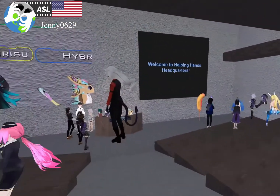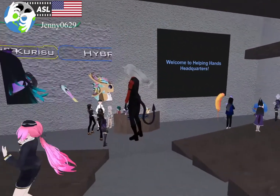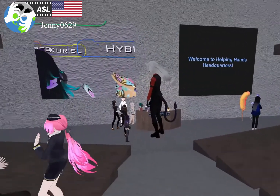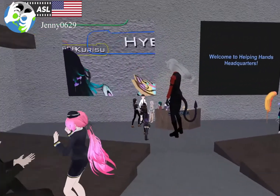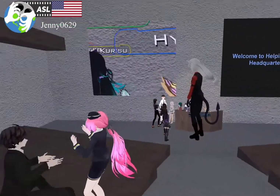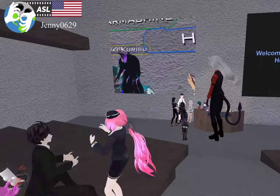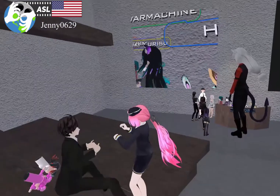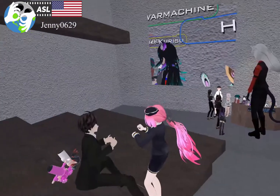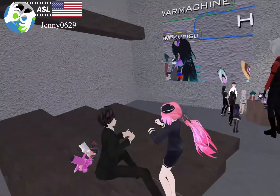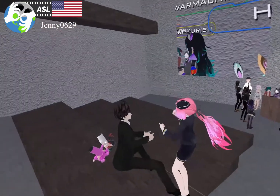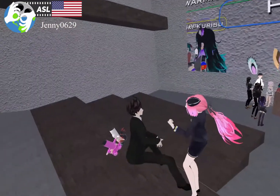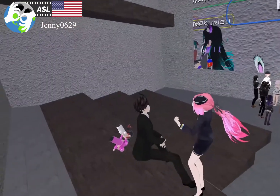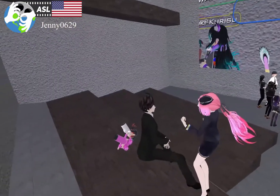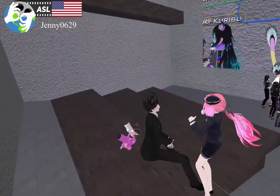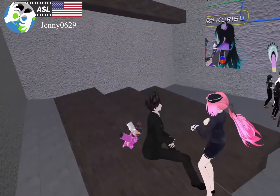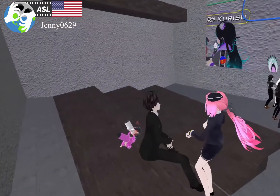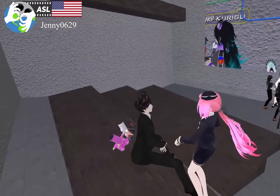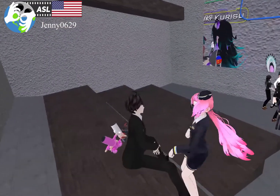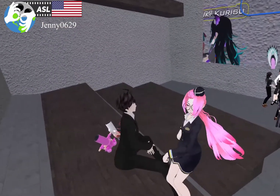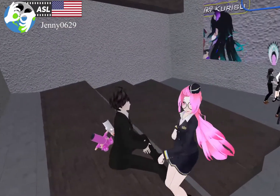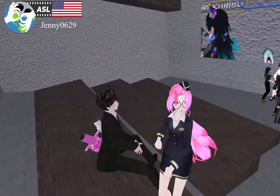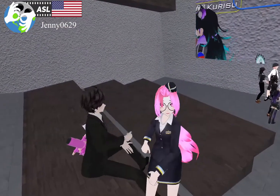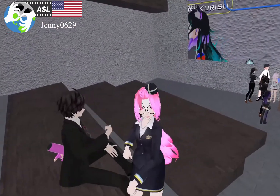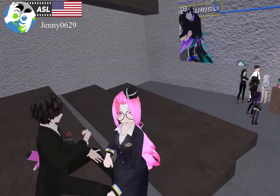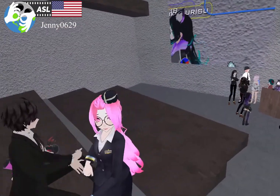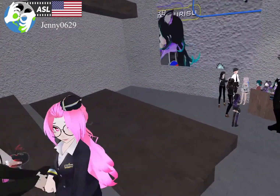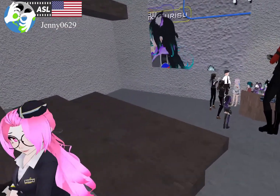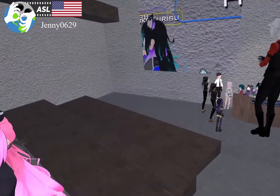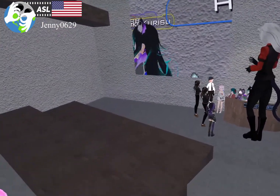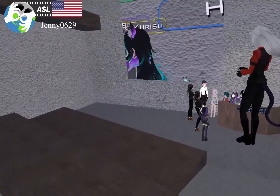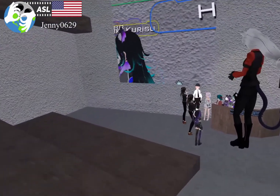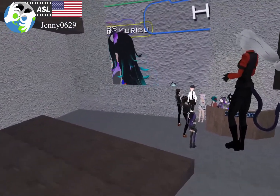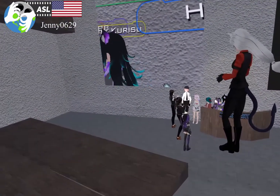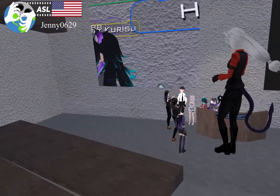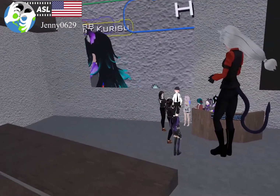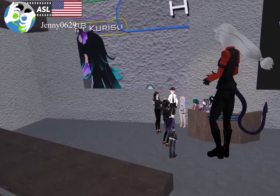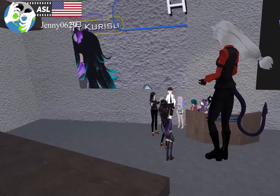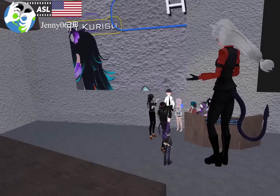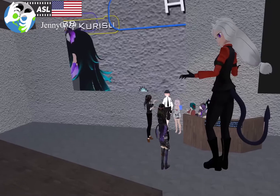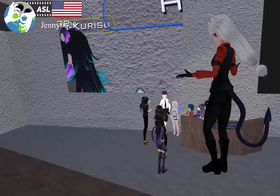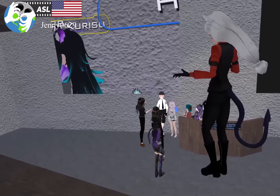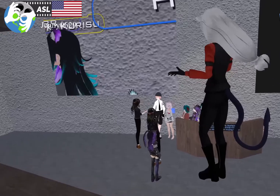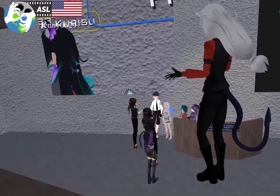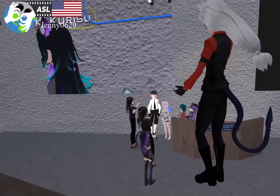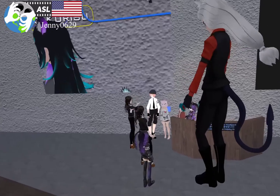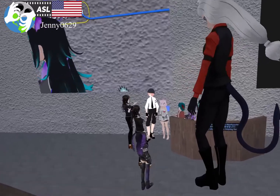I'm okay, I guess. I can't really do much. I can't hear anything because everyone's talking. Like this,